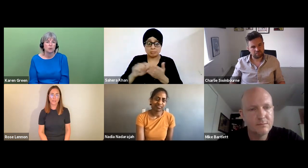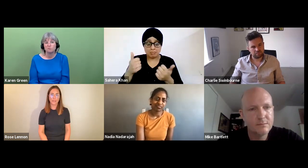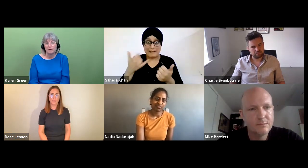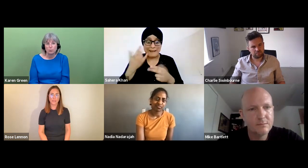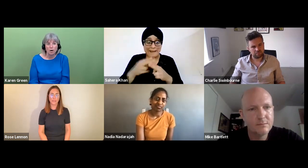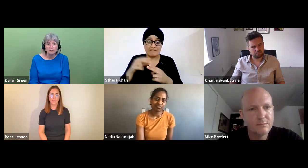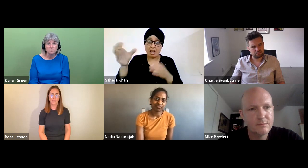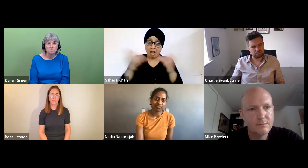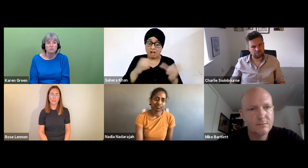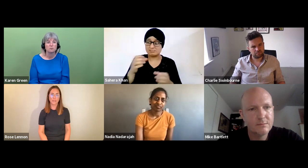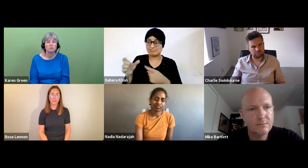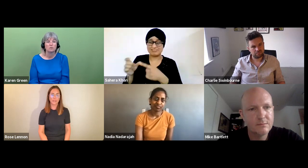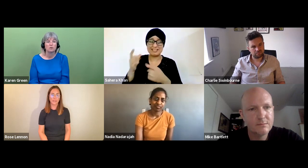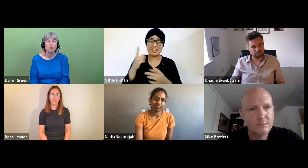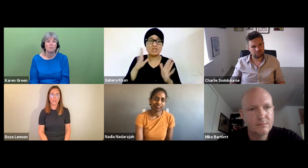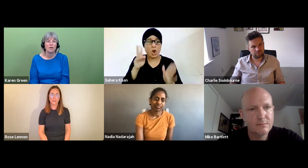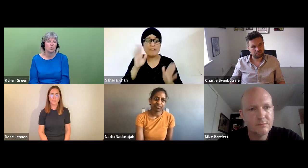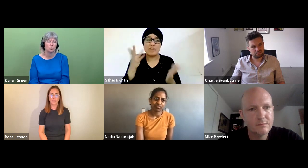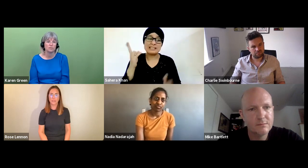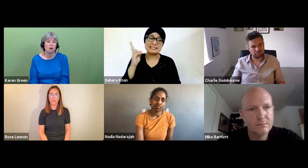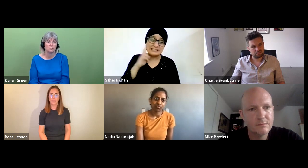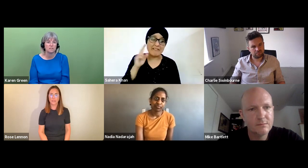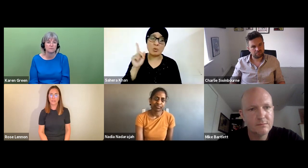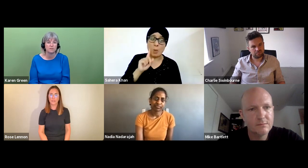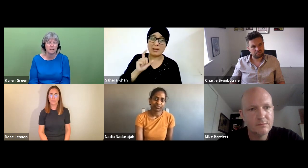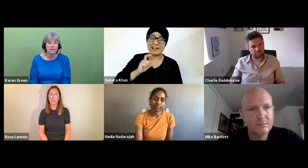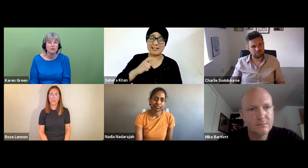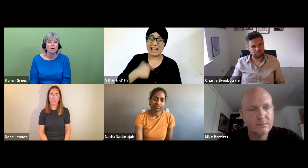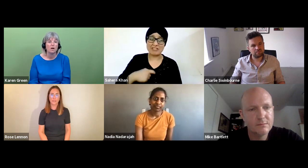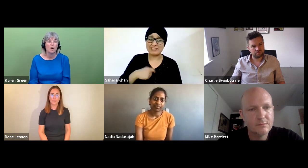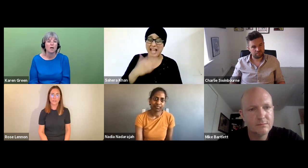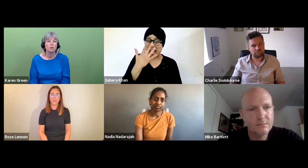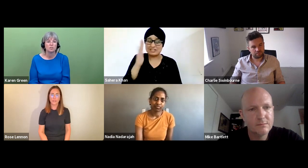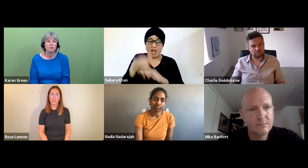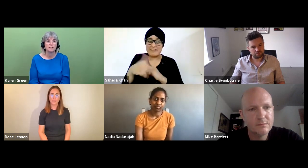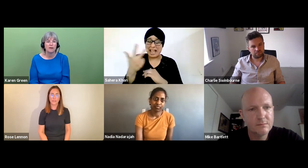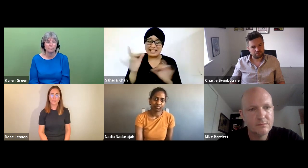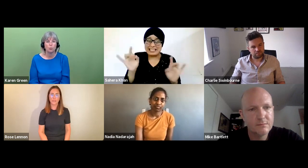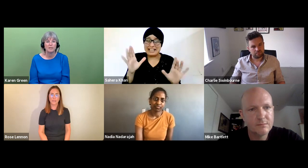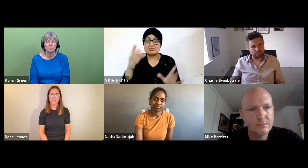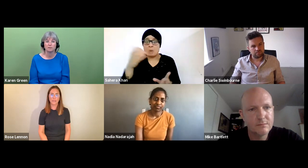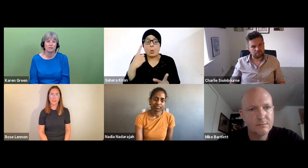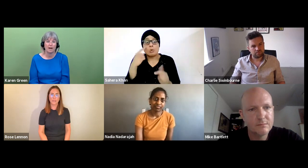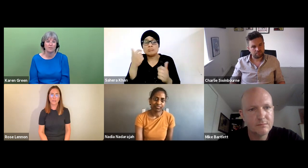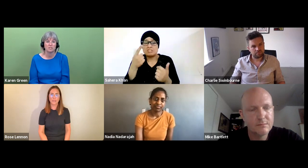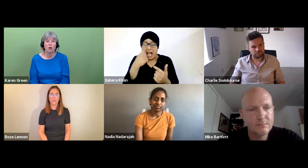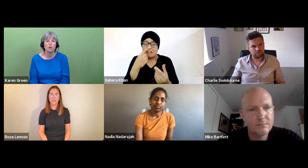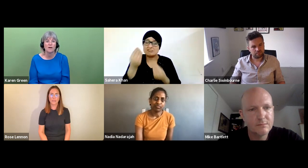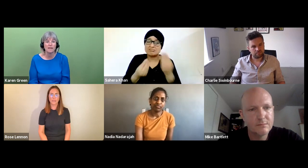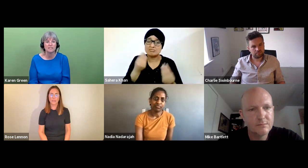the character could have been white. I could have cast it differently, I looked for a deaf woman character over 18,